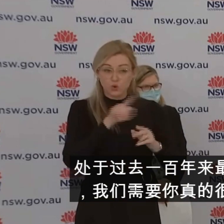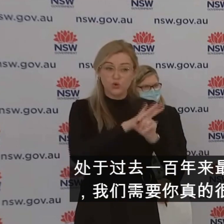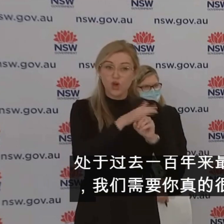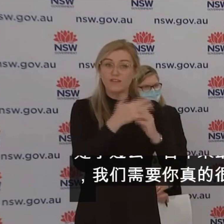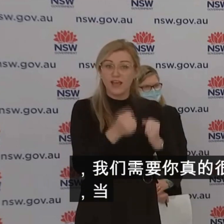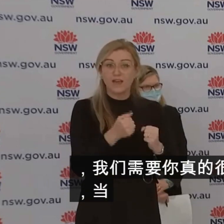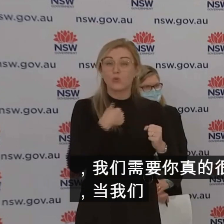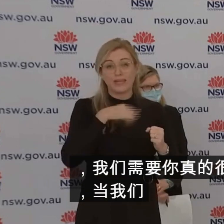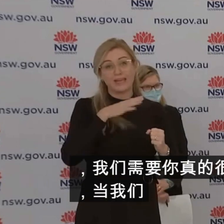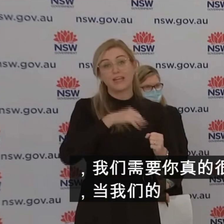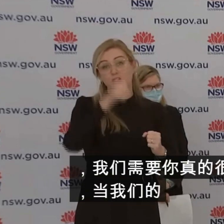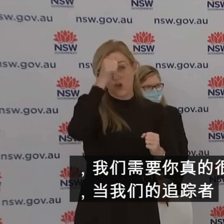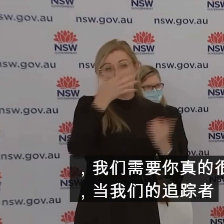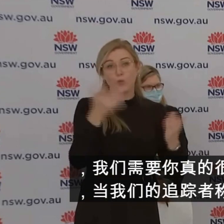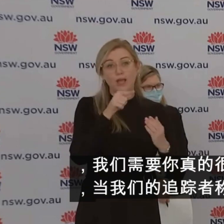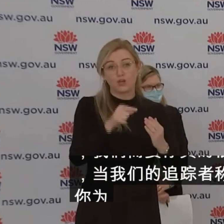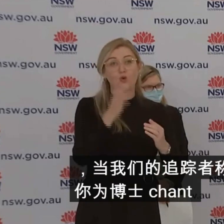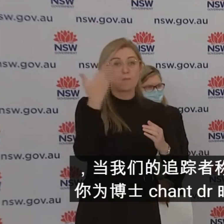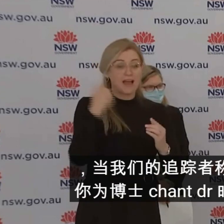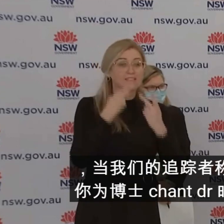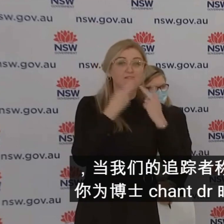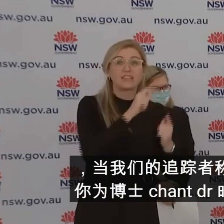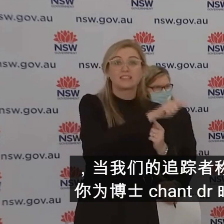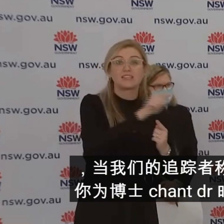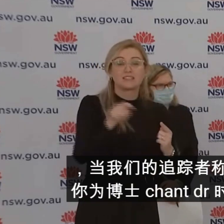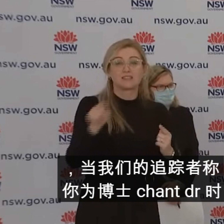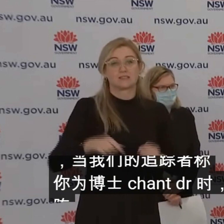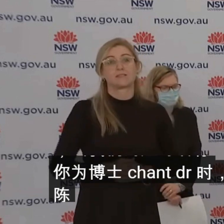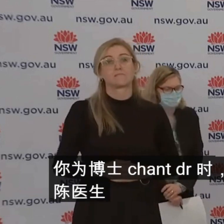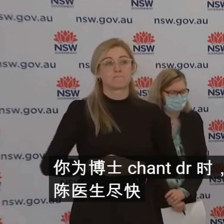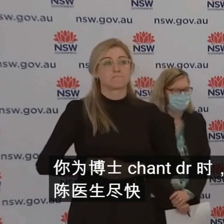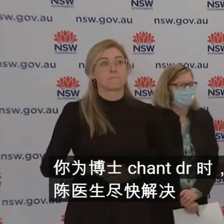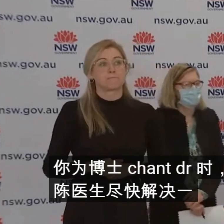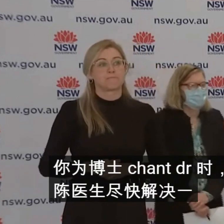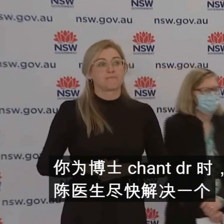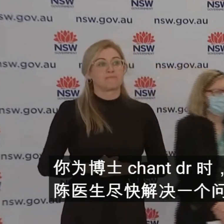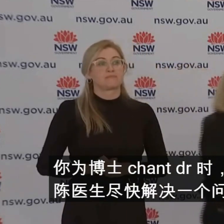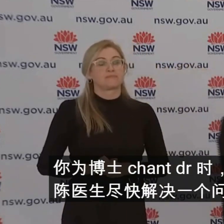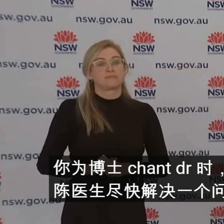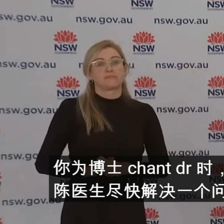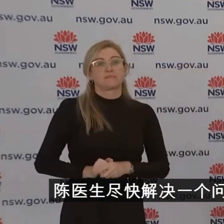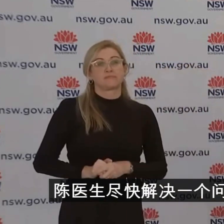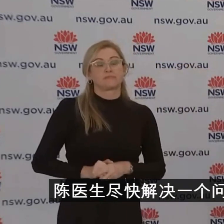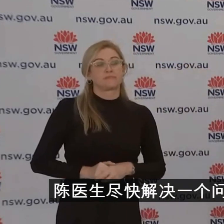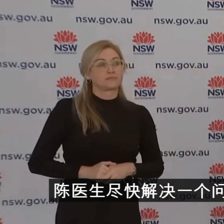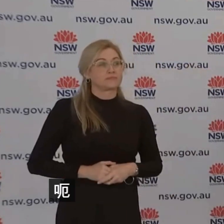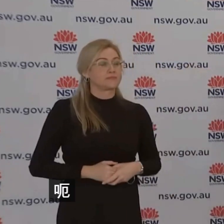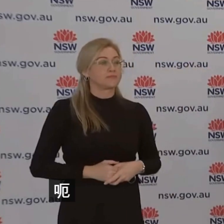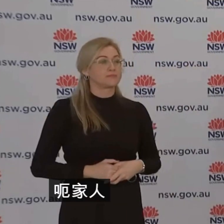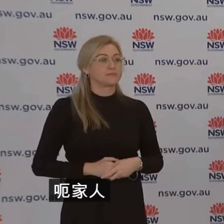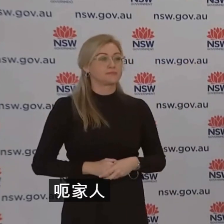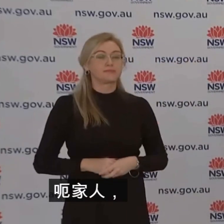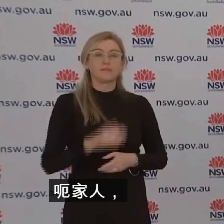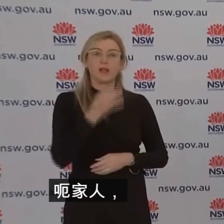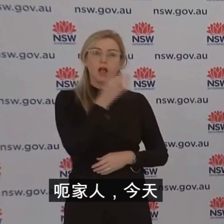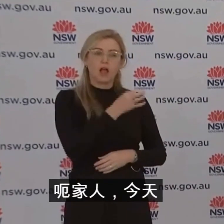honest and to be helpful when our tracers call you. Dr. Chan, could I please have Dr. Chan just very quickly on an issue? So the